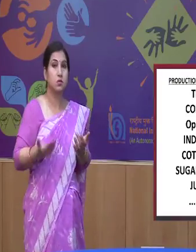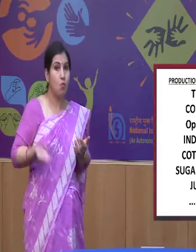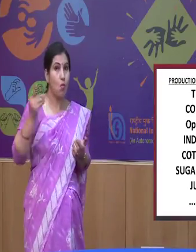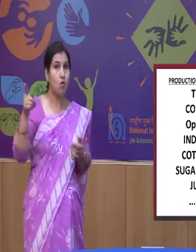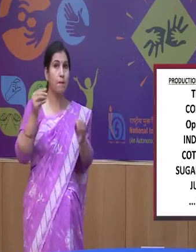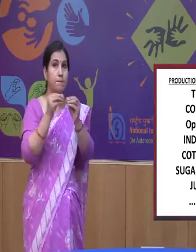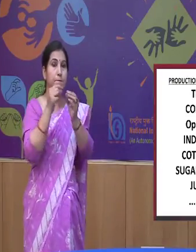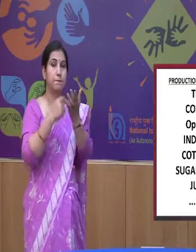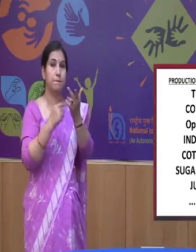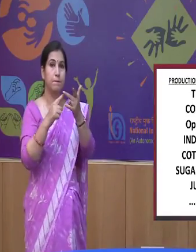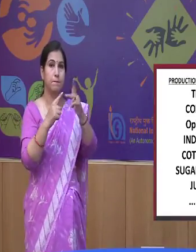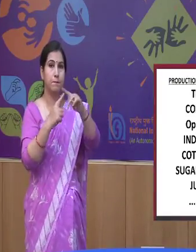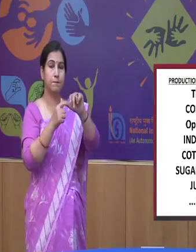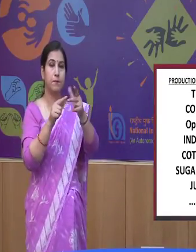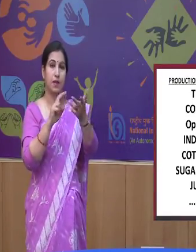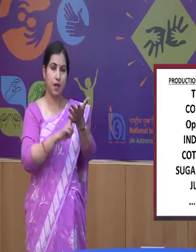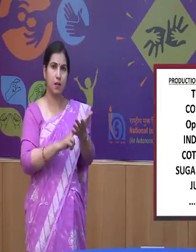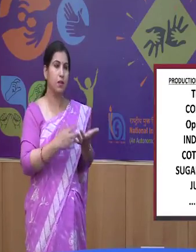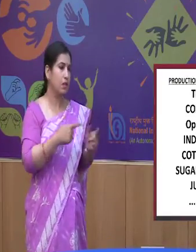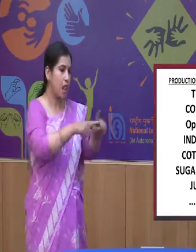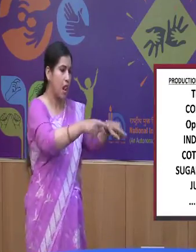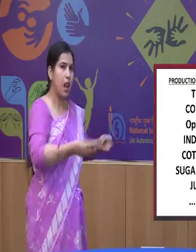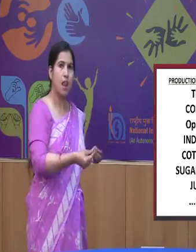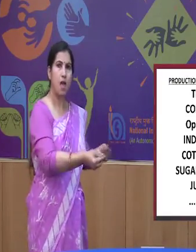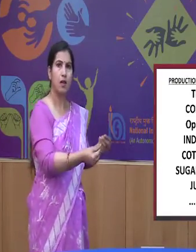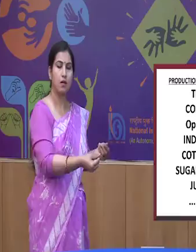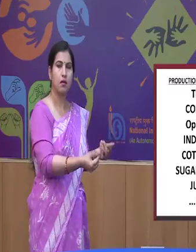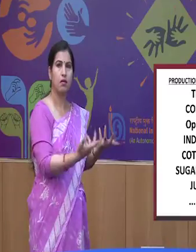However, the land used to become infertile